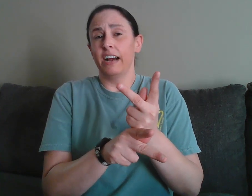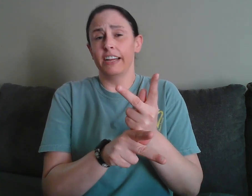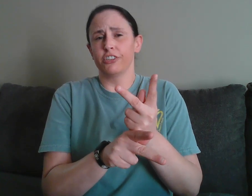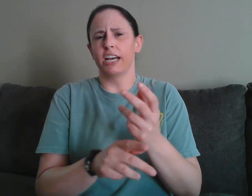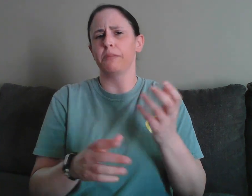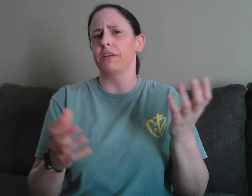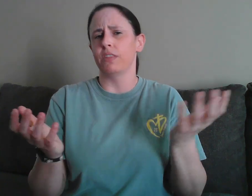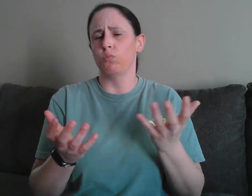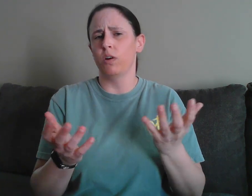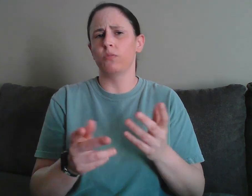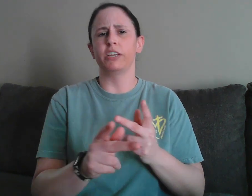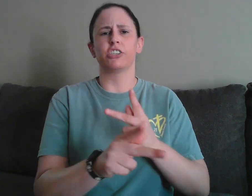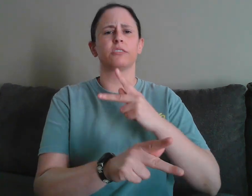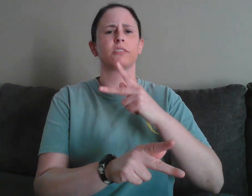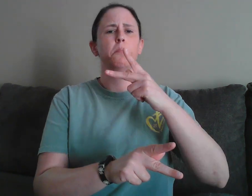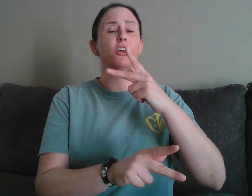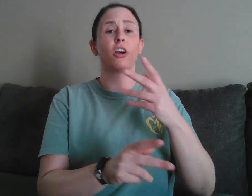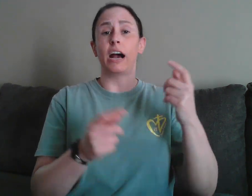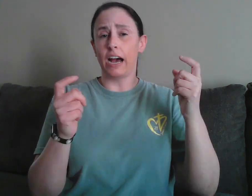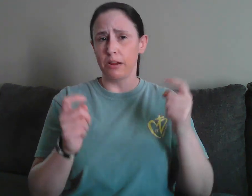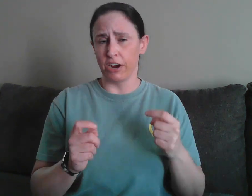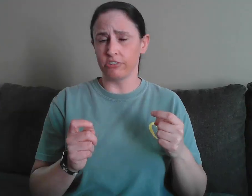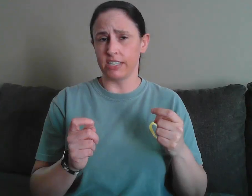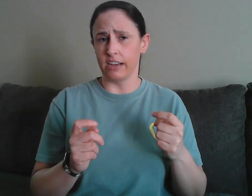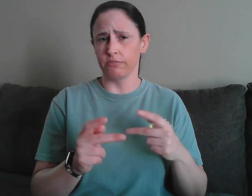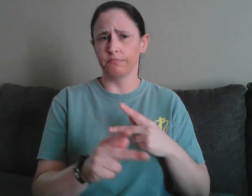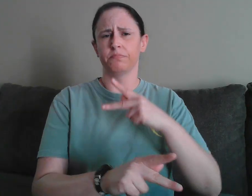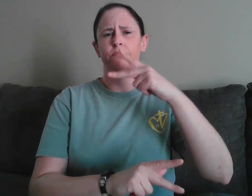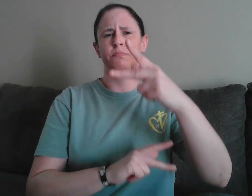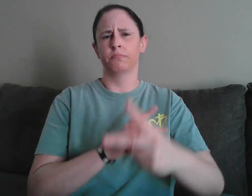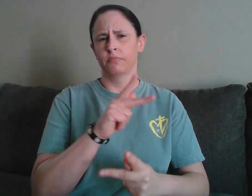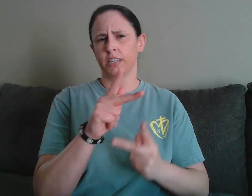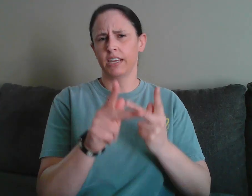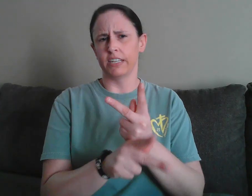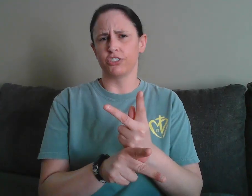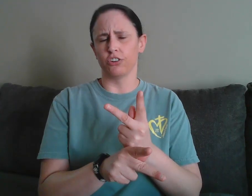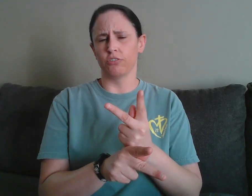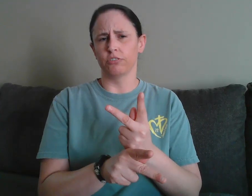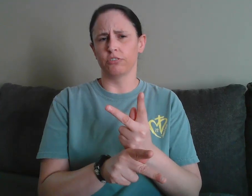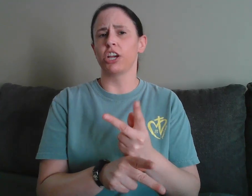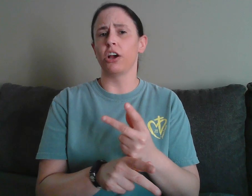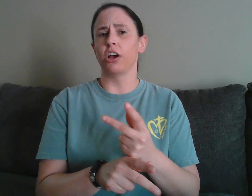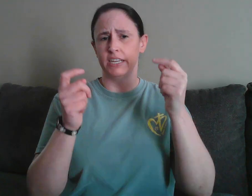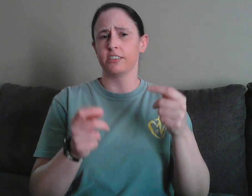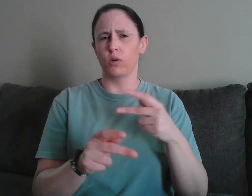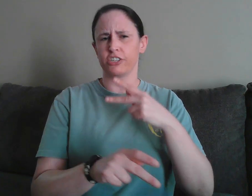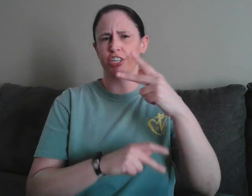kind or type and then what. We just put our eyebrows down and then circle to show it's a question.